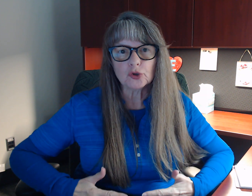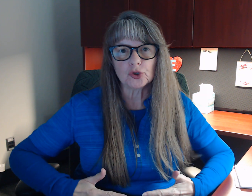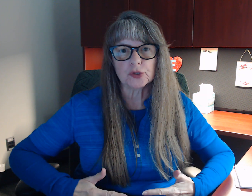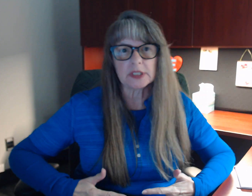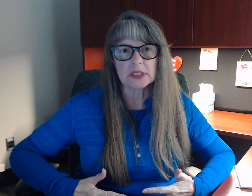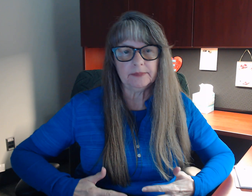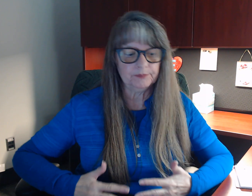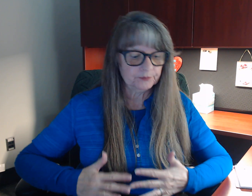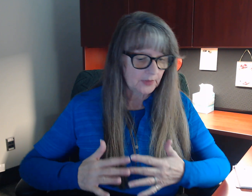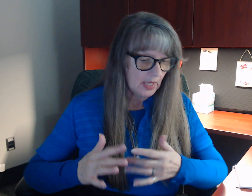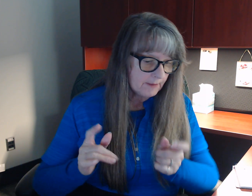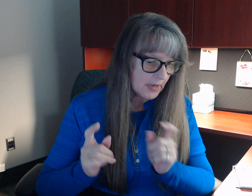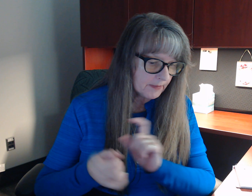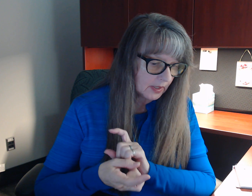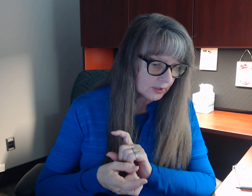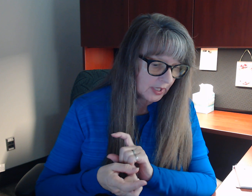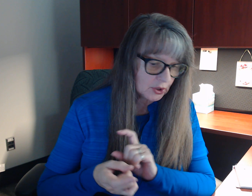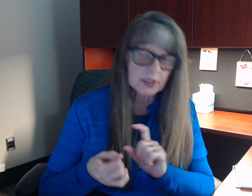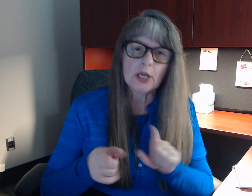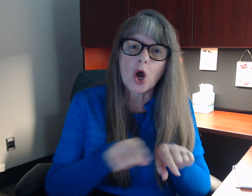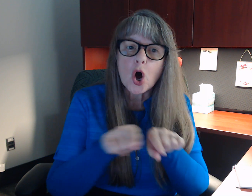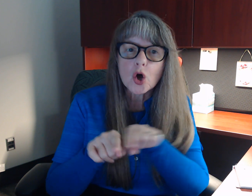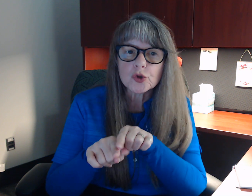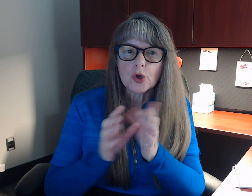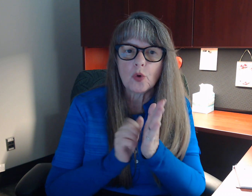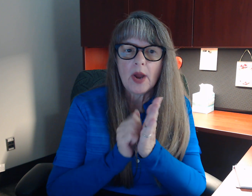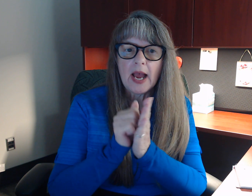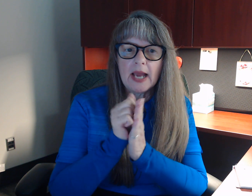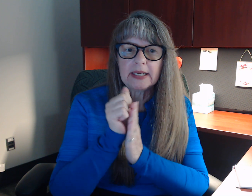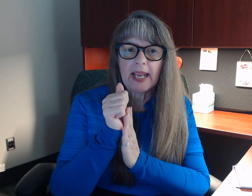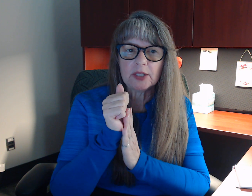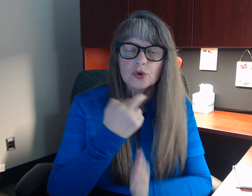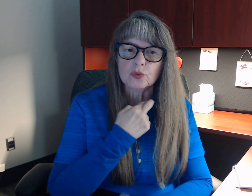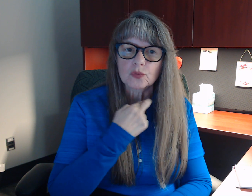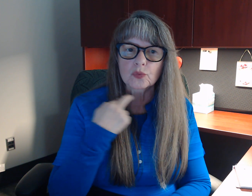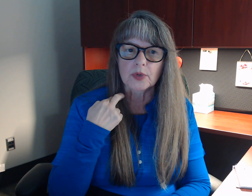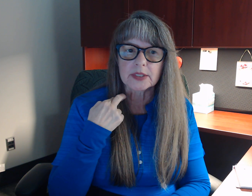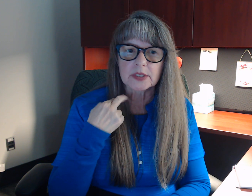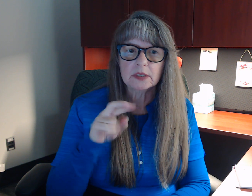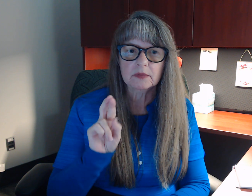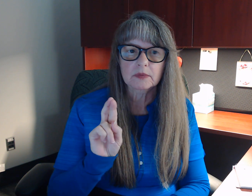your system, metabolic changes, and also a cancer risk.